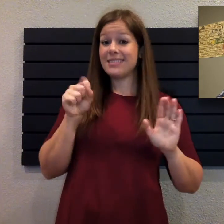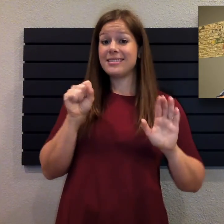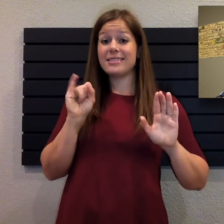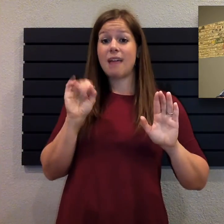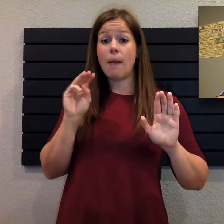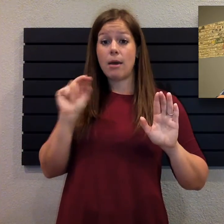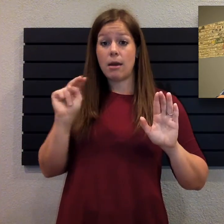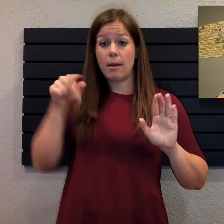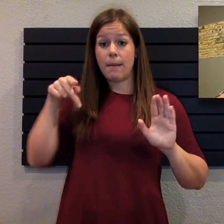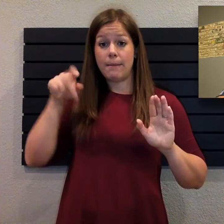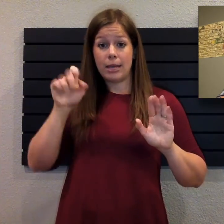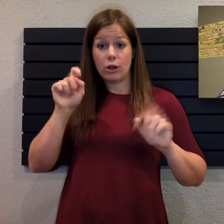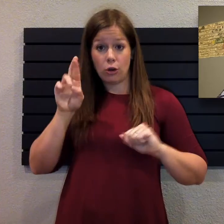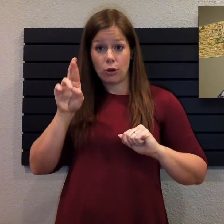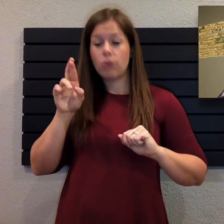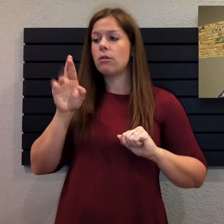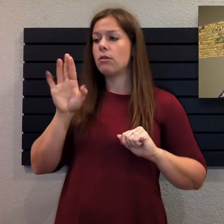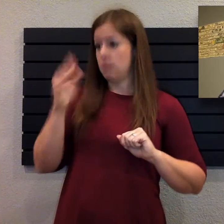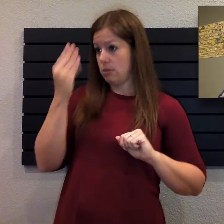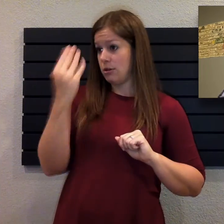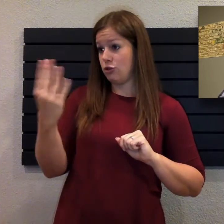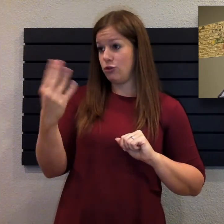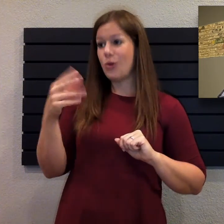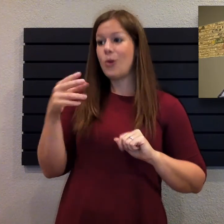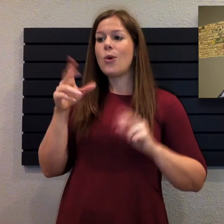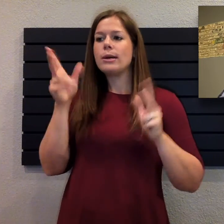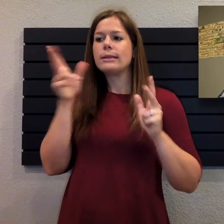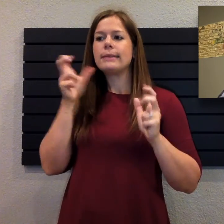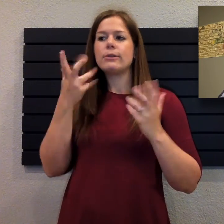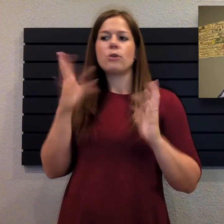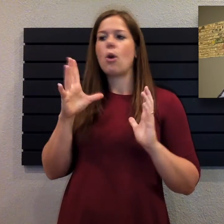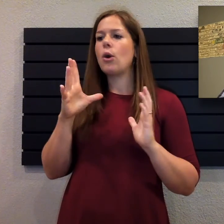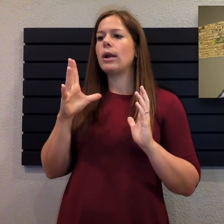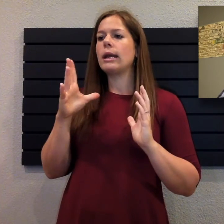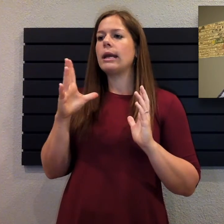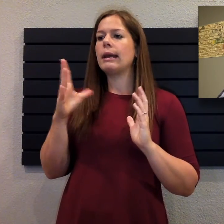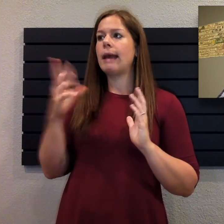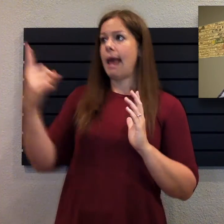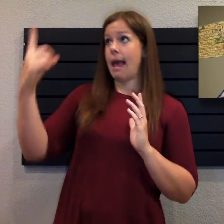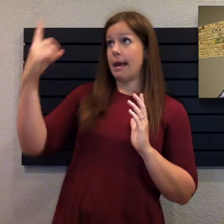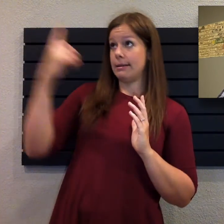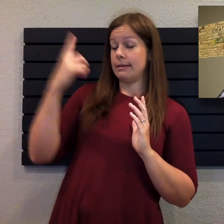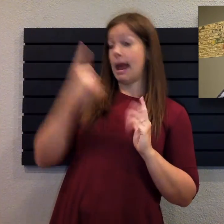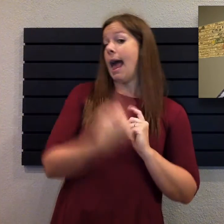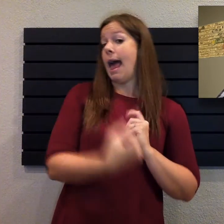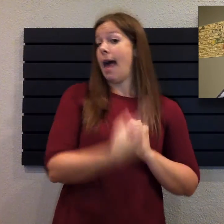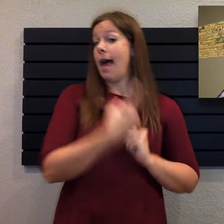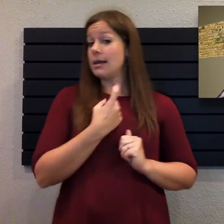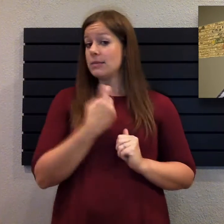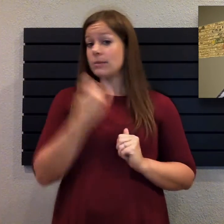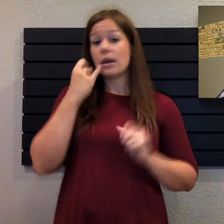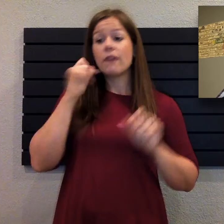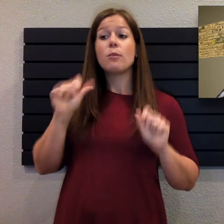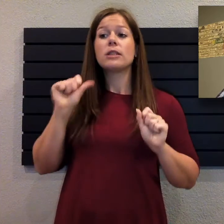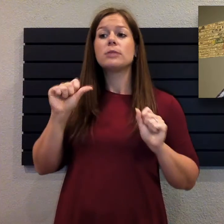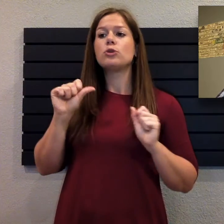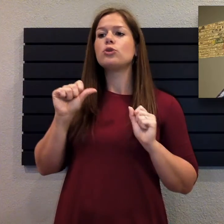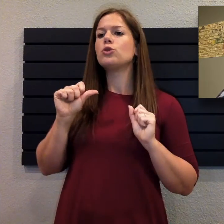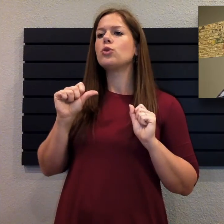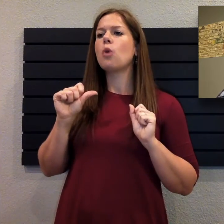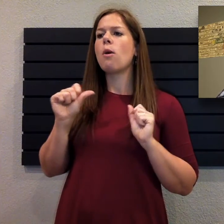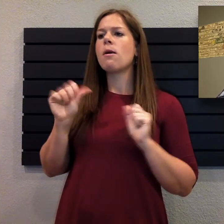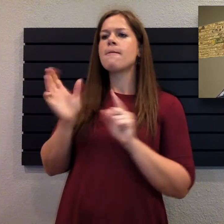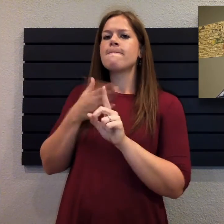says, Satan has already even asked me permission to sift you like wheat. And for those of you who've ever